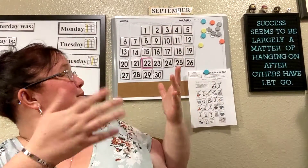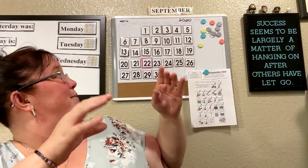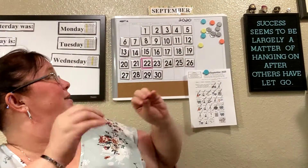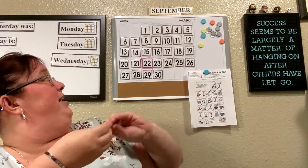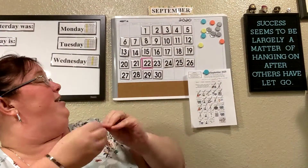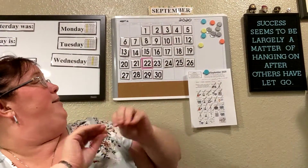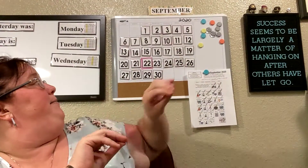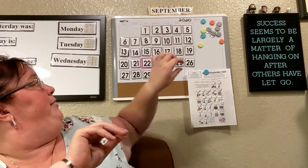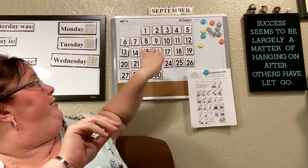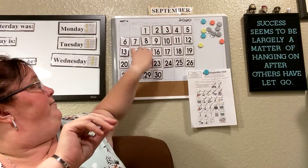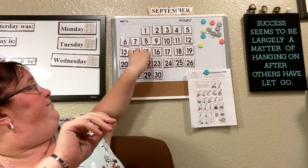What number?